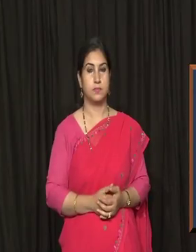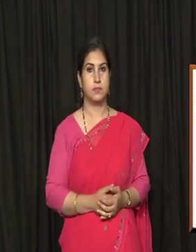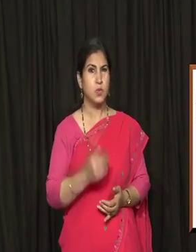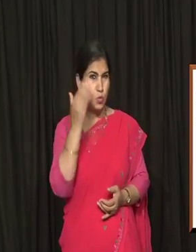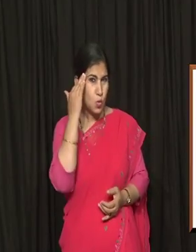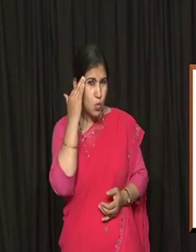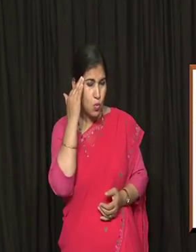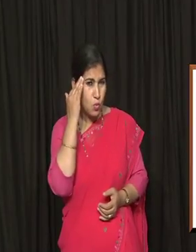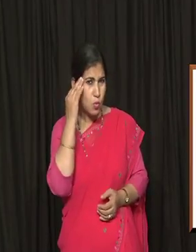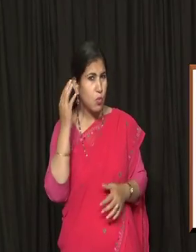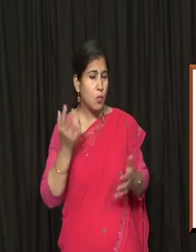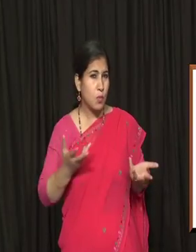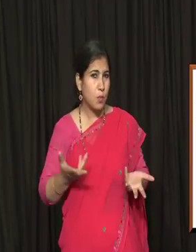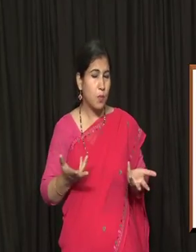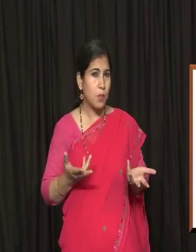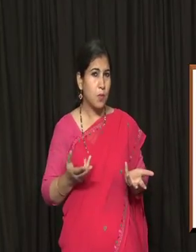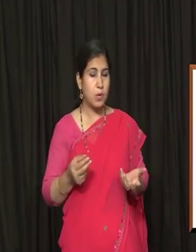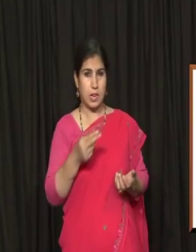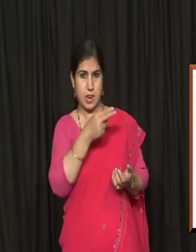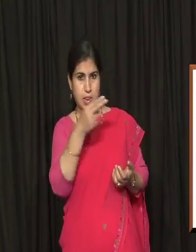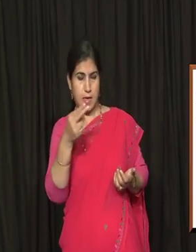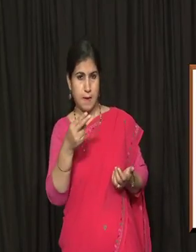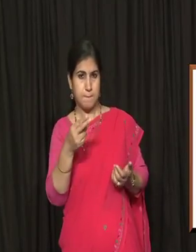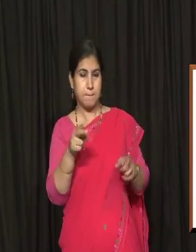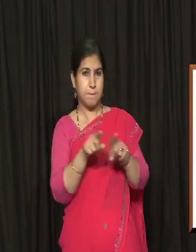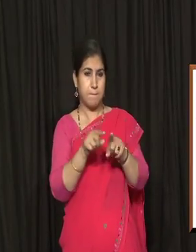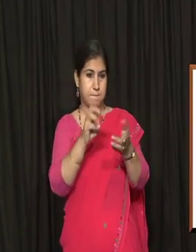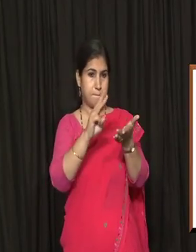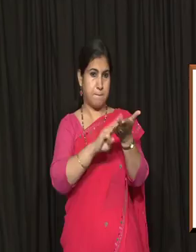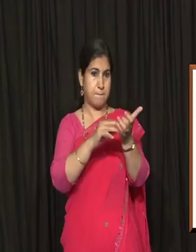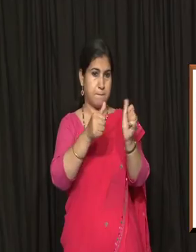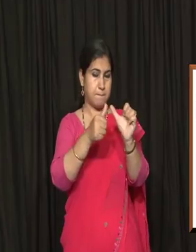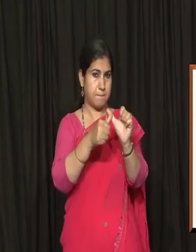do you know about the names of Mazzini